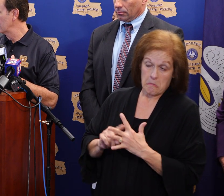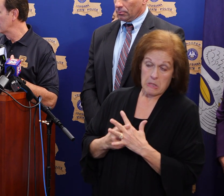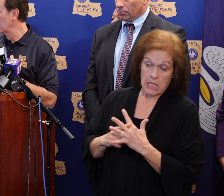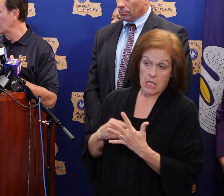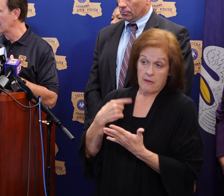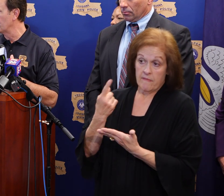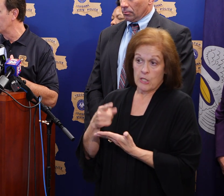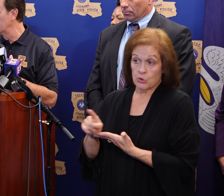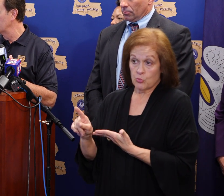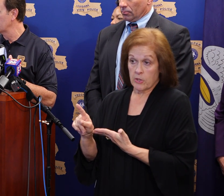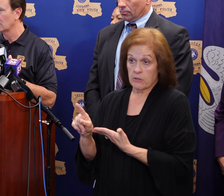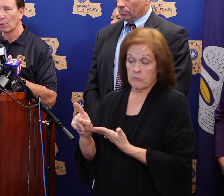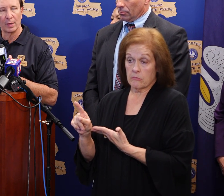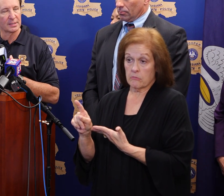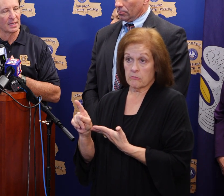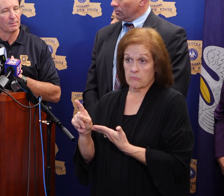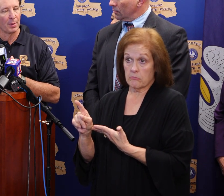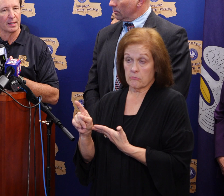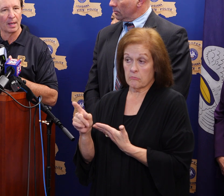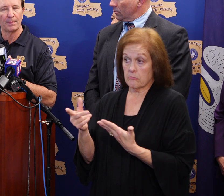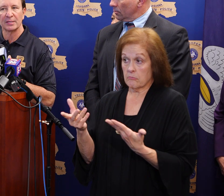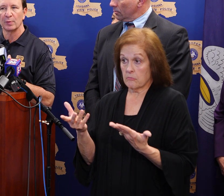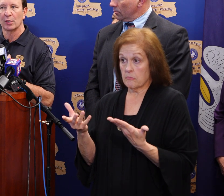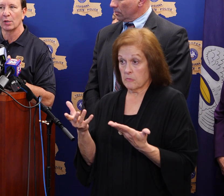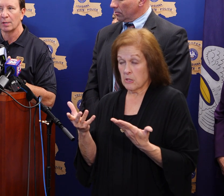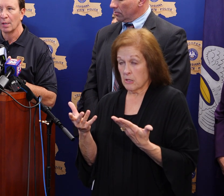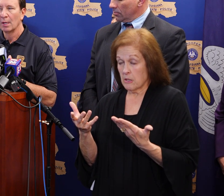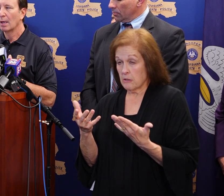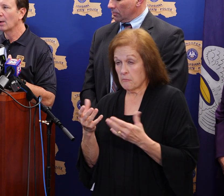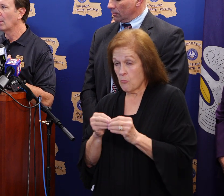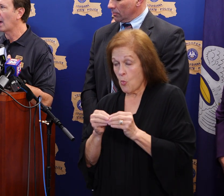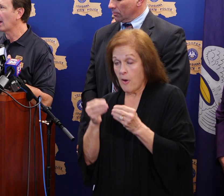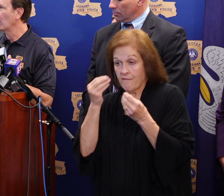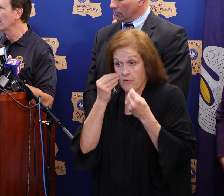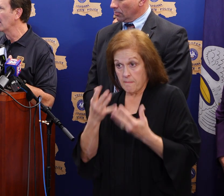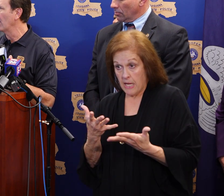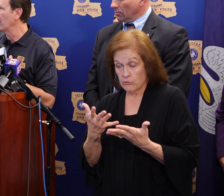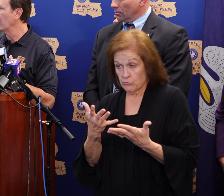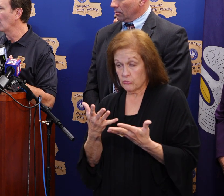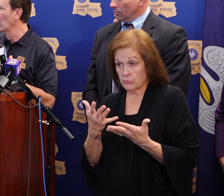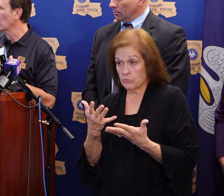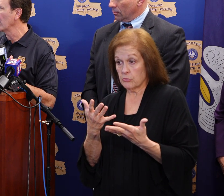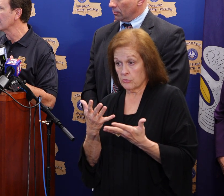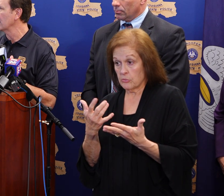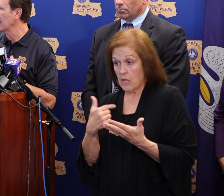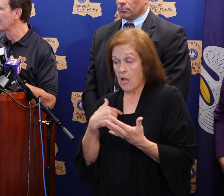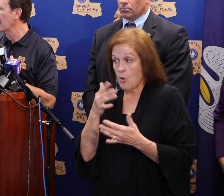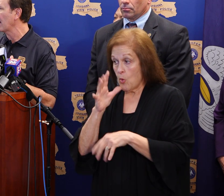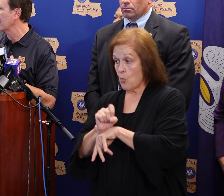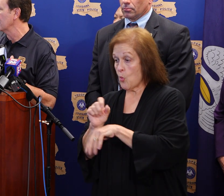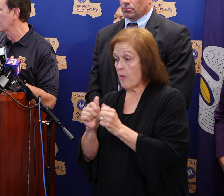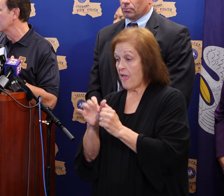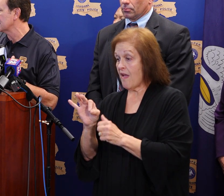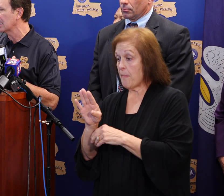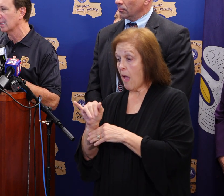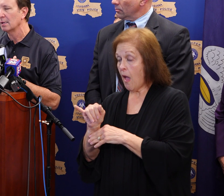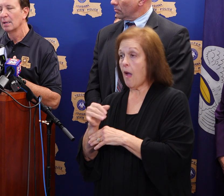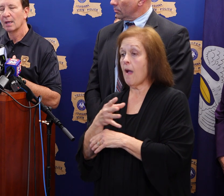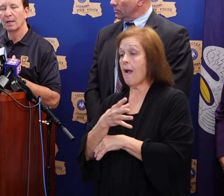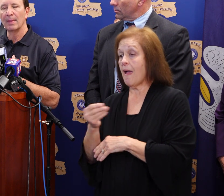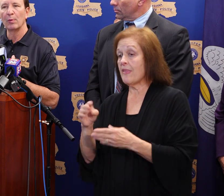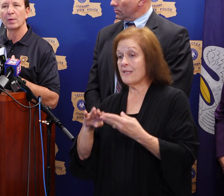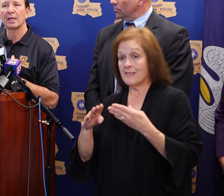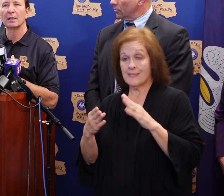got it to what extent buttoned up as we could, I would work with the FBI and the